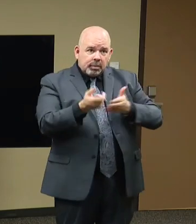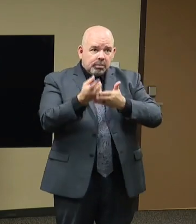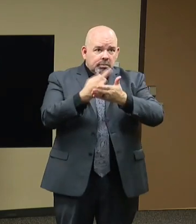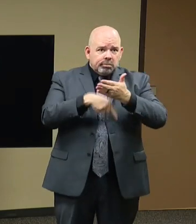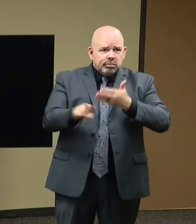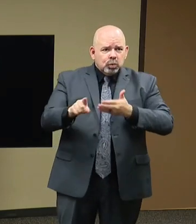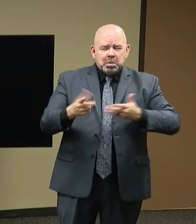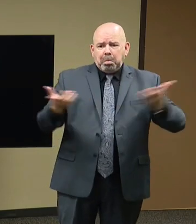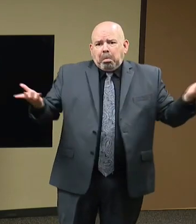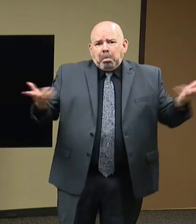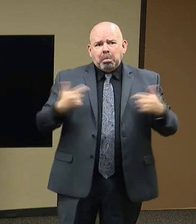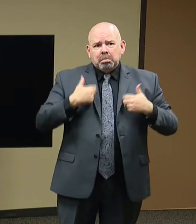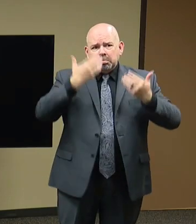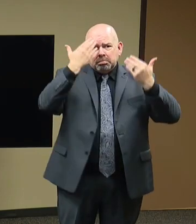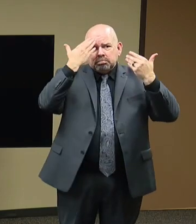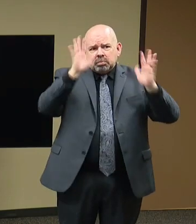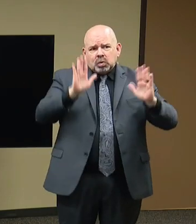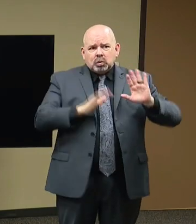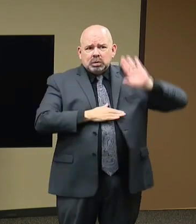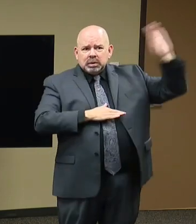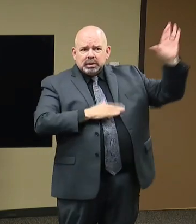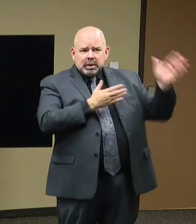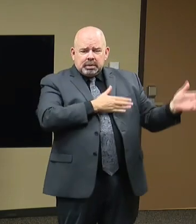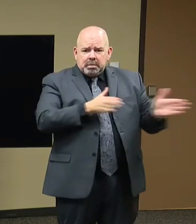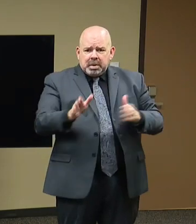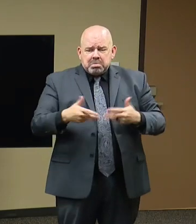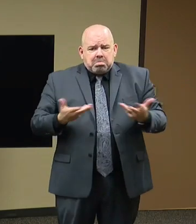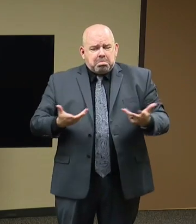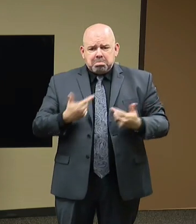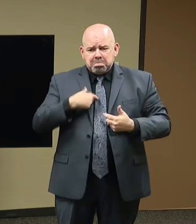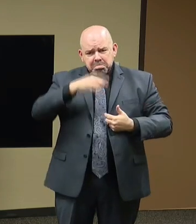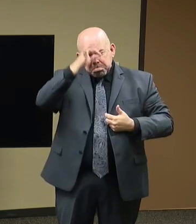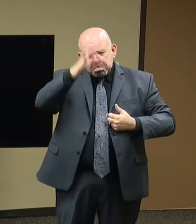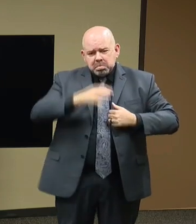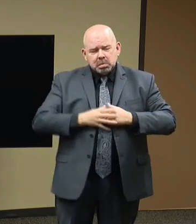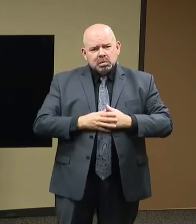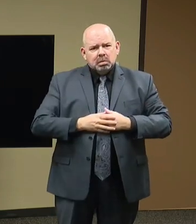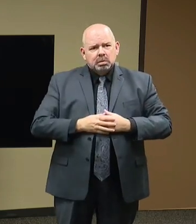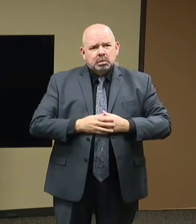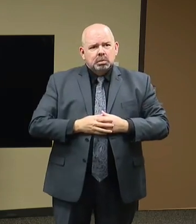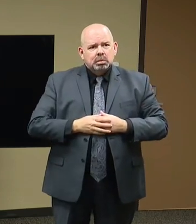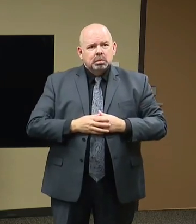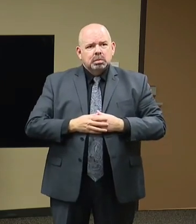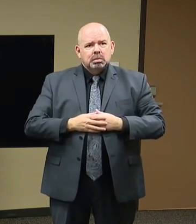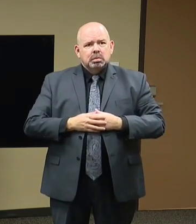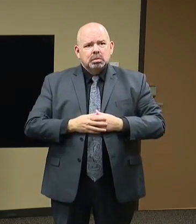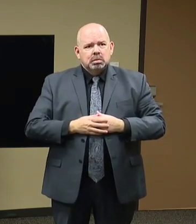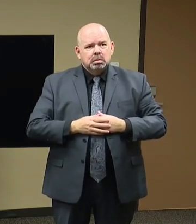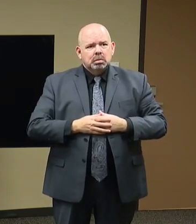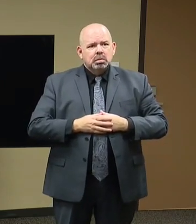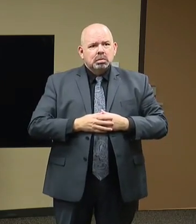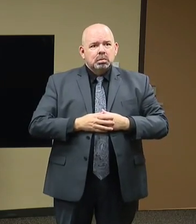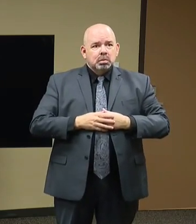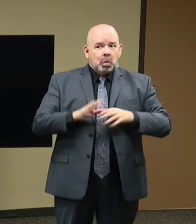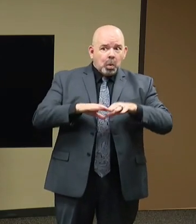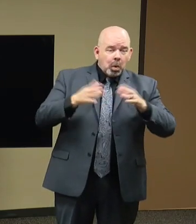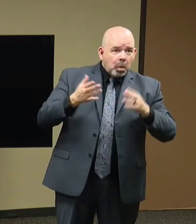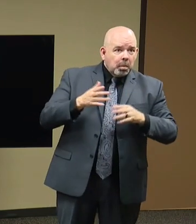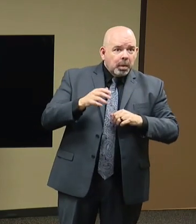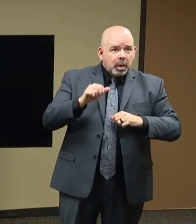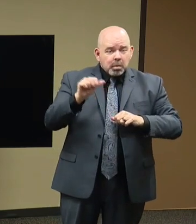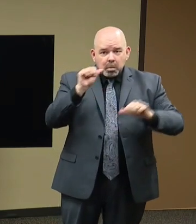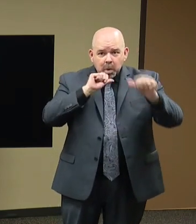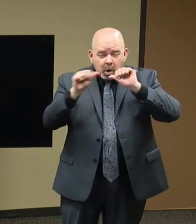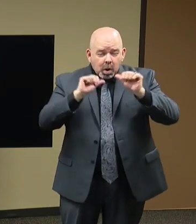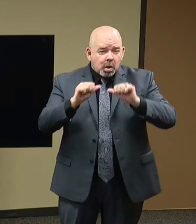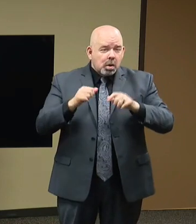next week. We have encouraged not to open bars. In states that have opened bars, that's been the problem. In fact, when you look, I